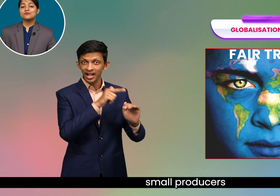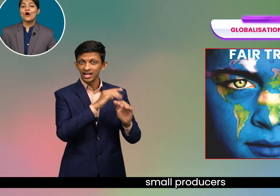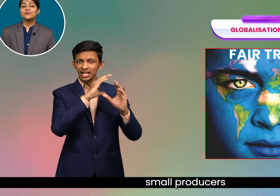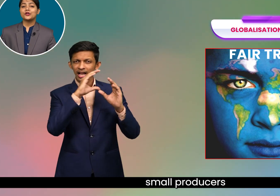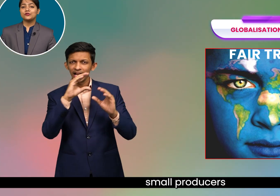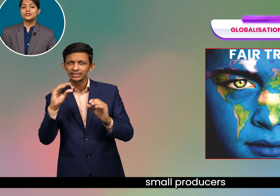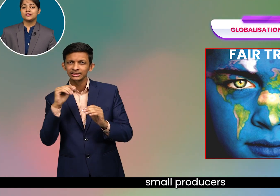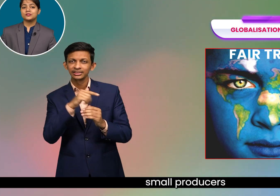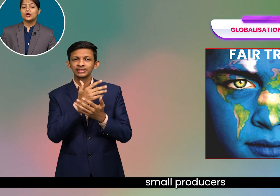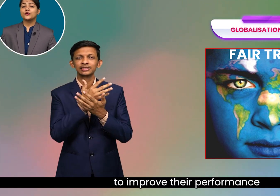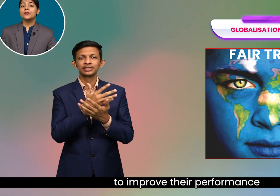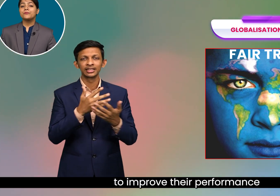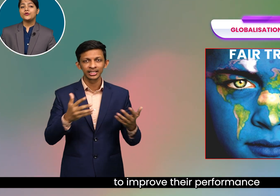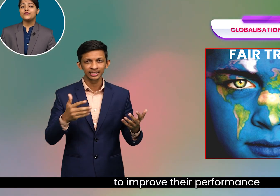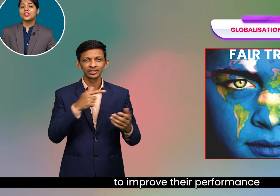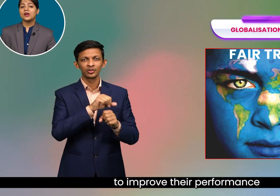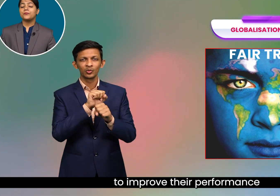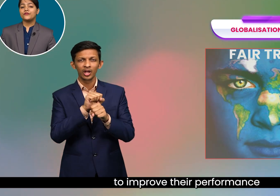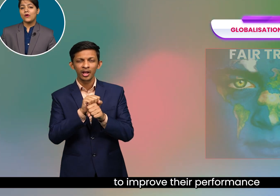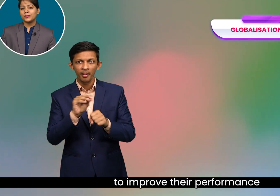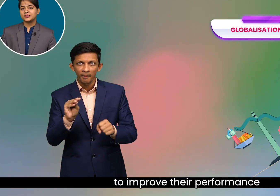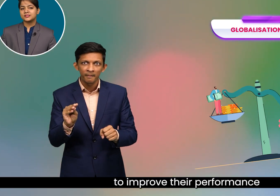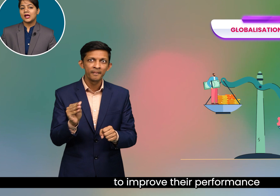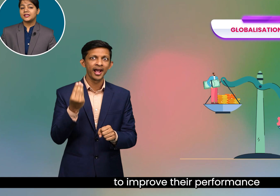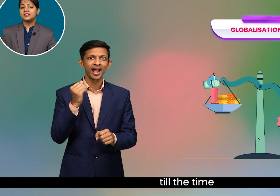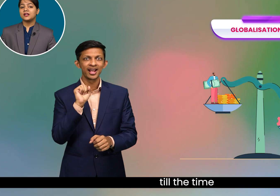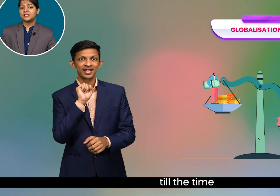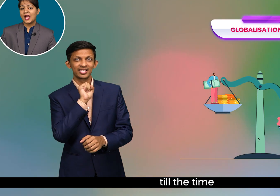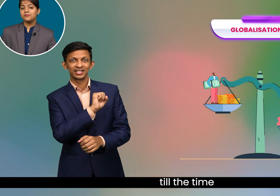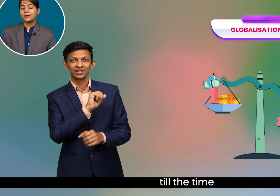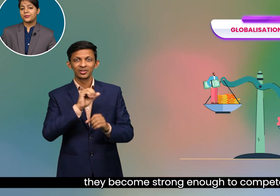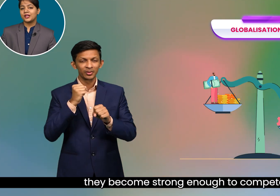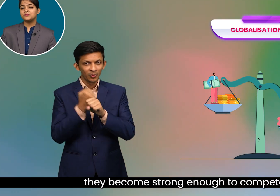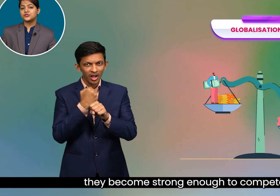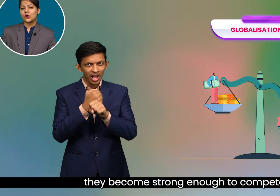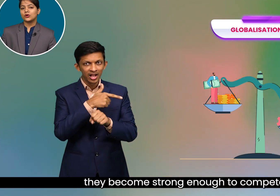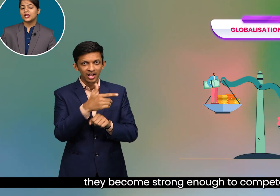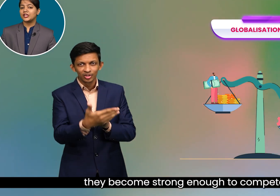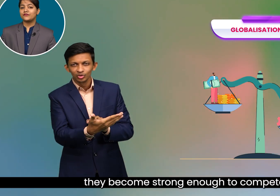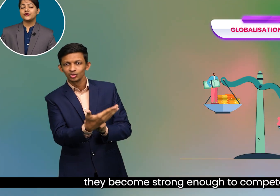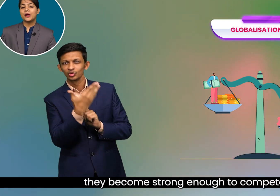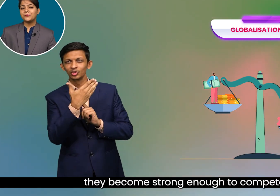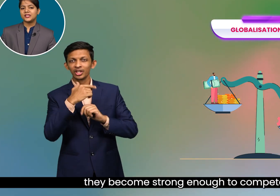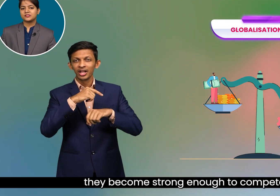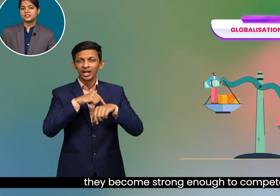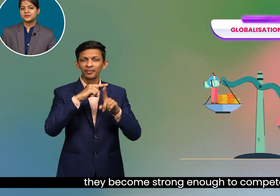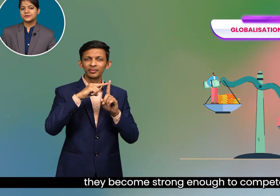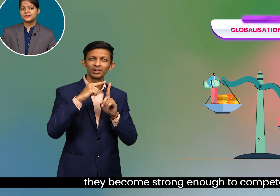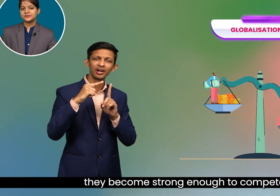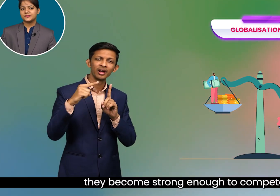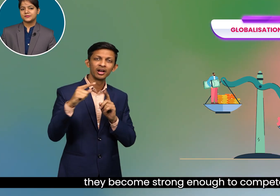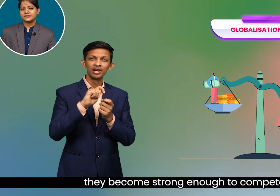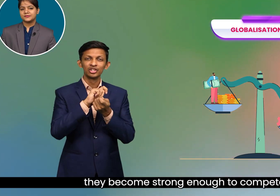Support small producers to improve their performance till the time they become strong enough to compete.